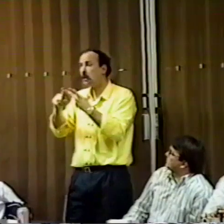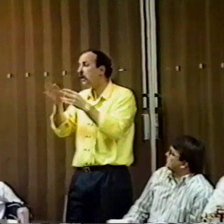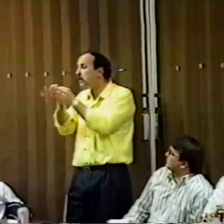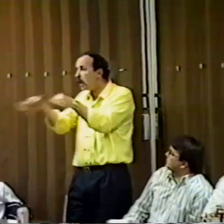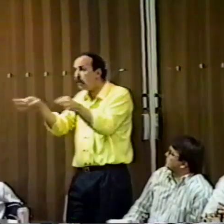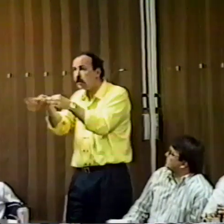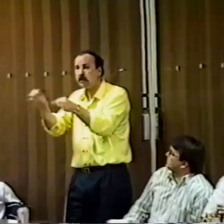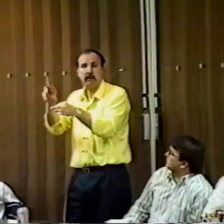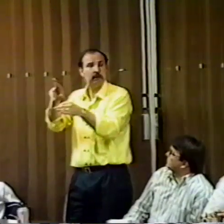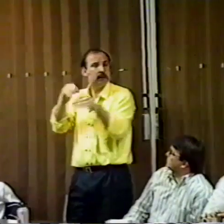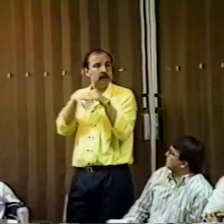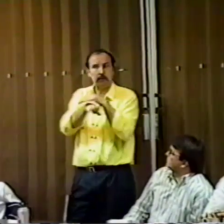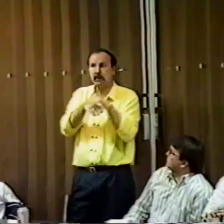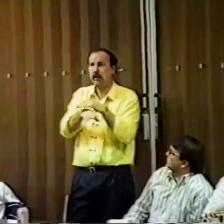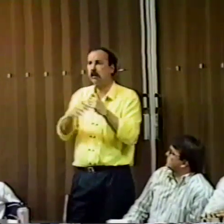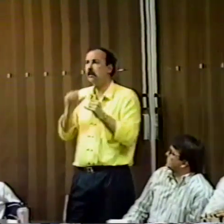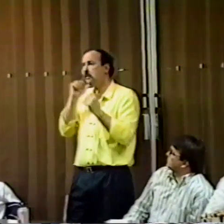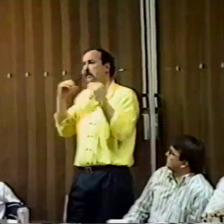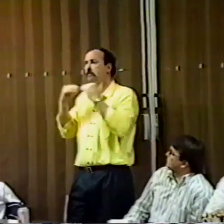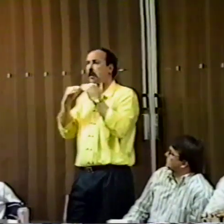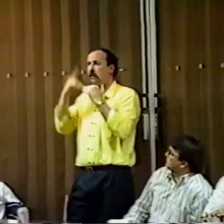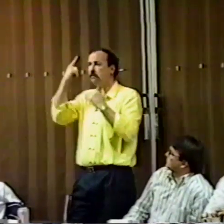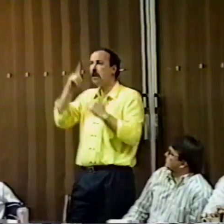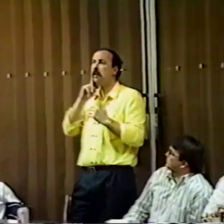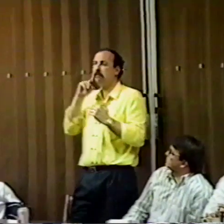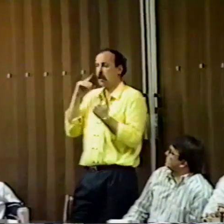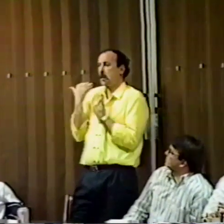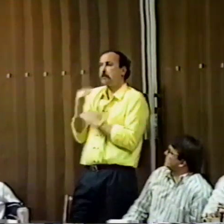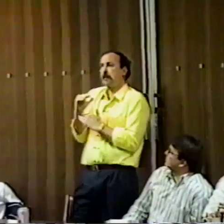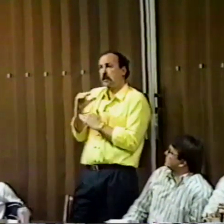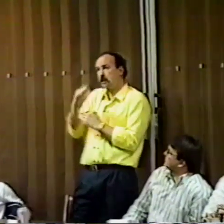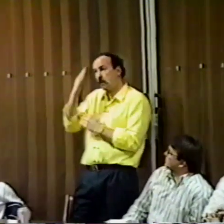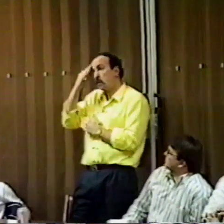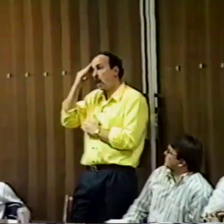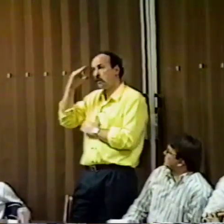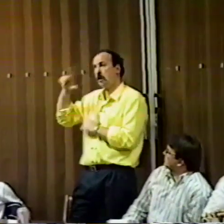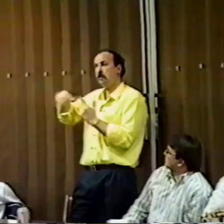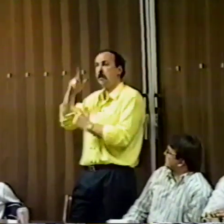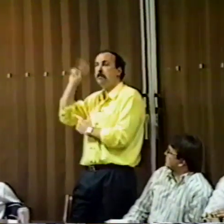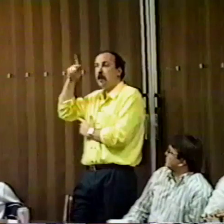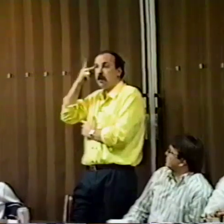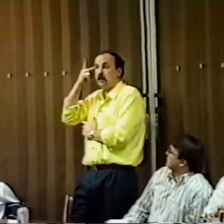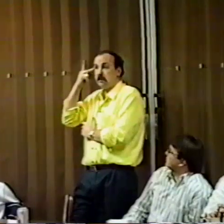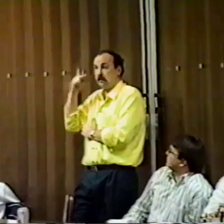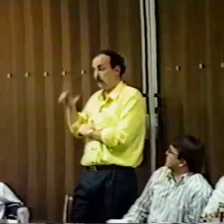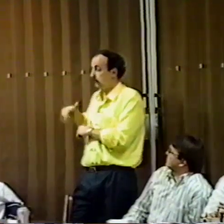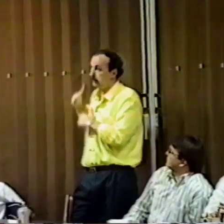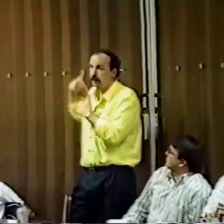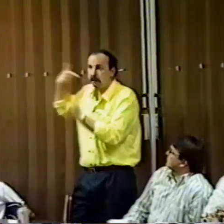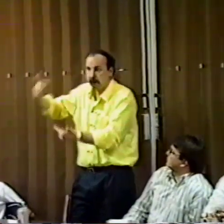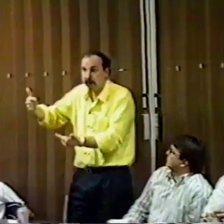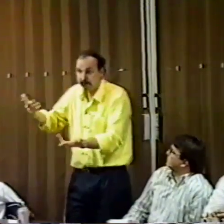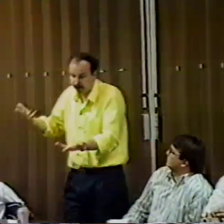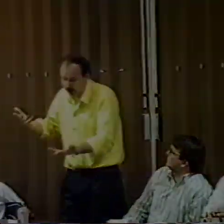interpreting services, captioning, and really it's not accessible for deaf Canadians. And that limits our political knowledge.